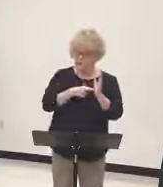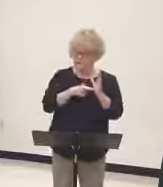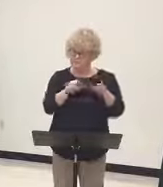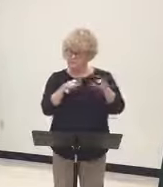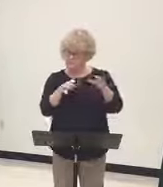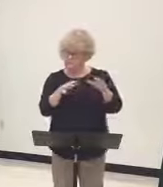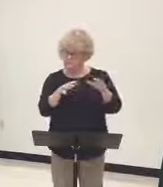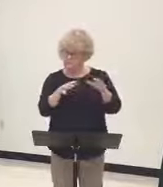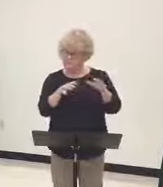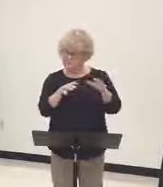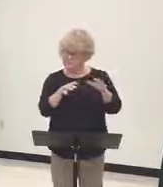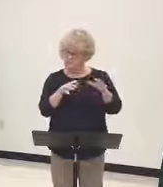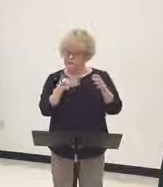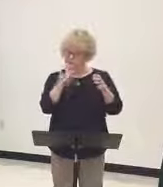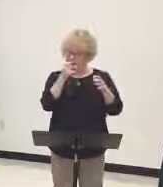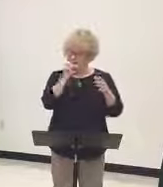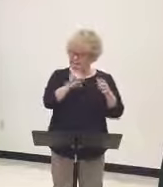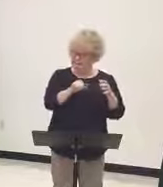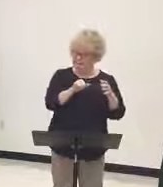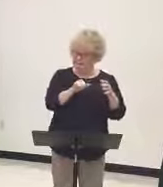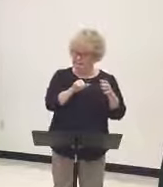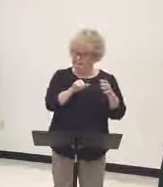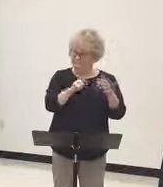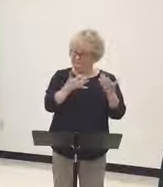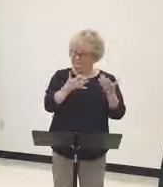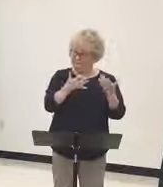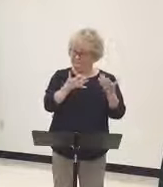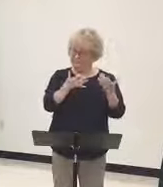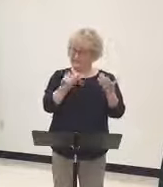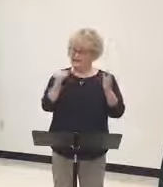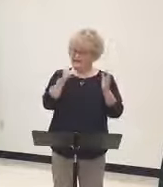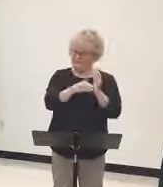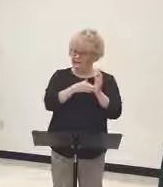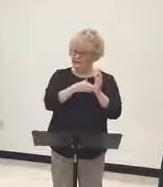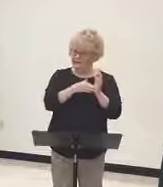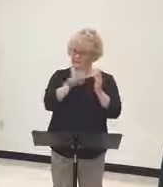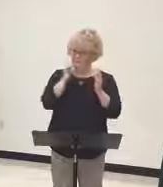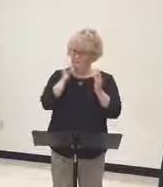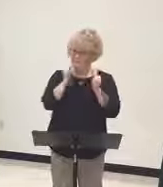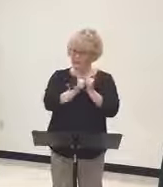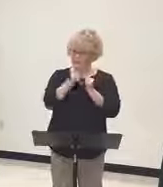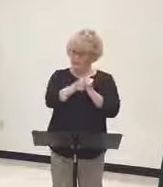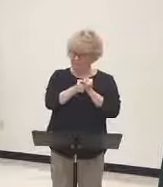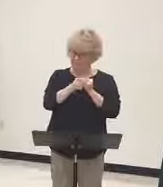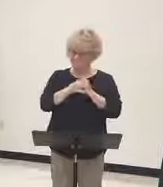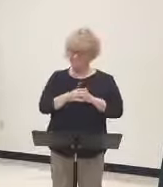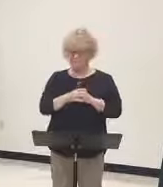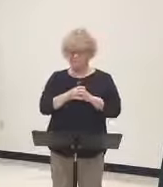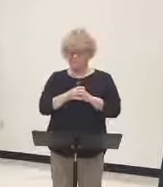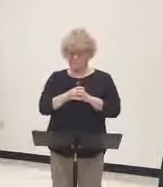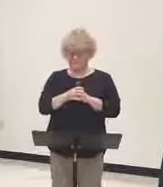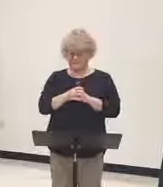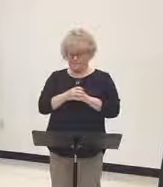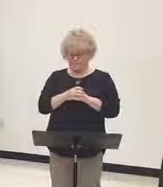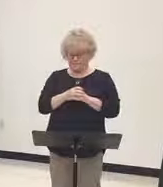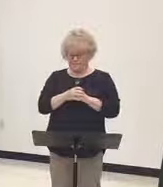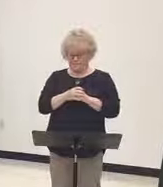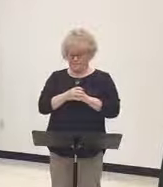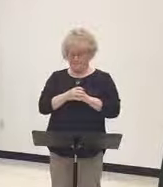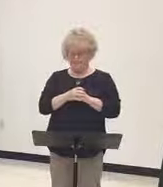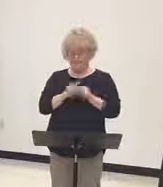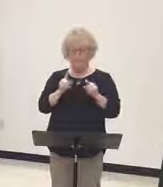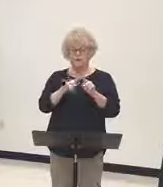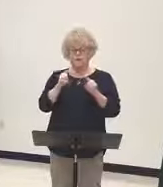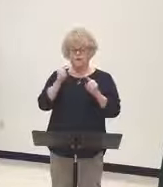with a little bit of a chip on my shoulder, having to once again be with the Jesuits. But